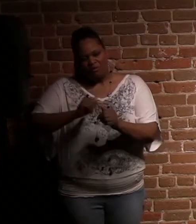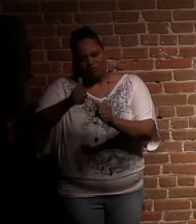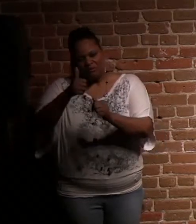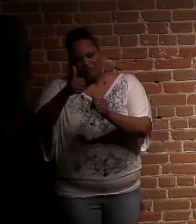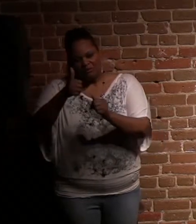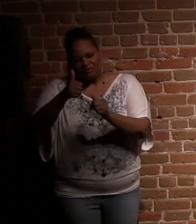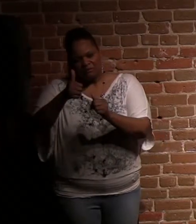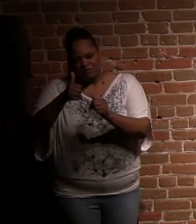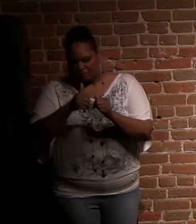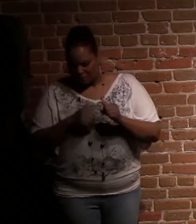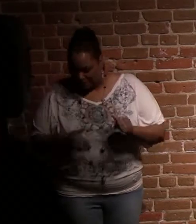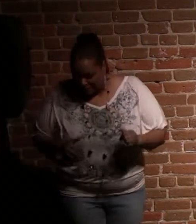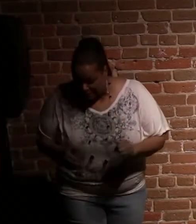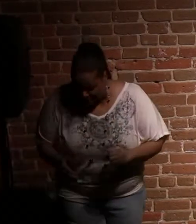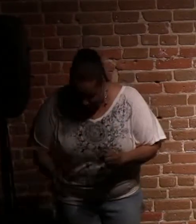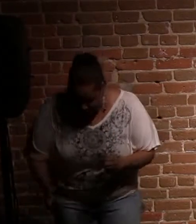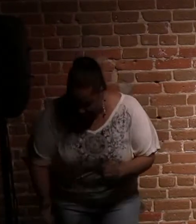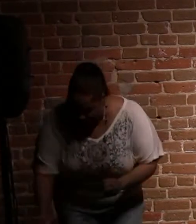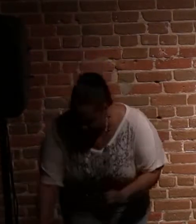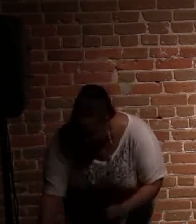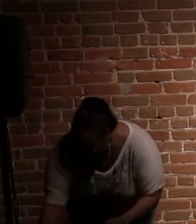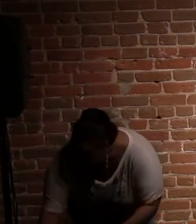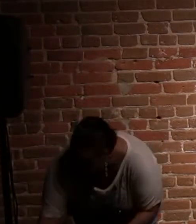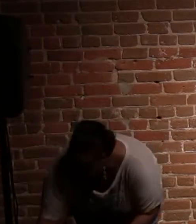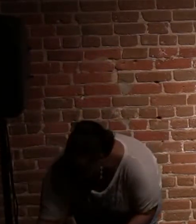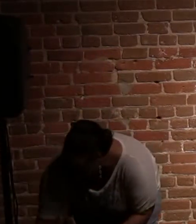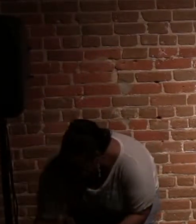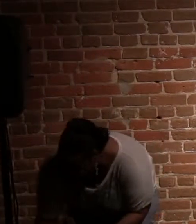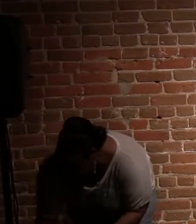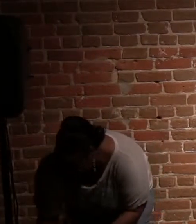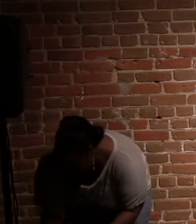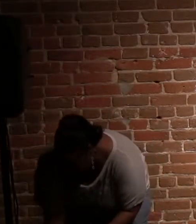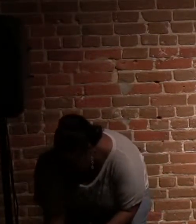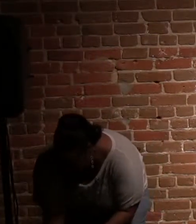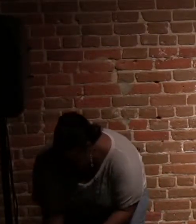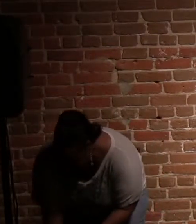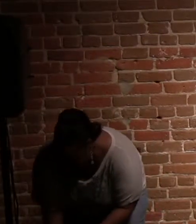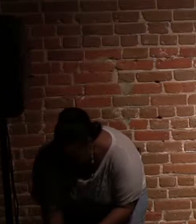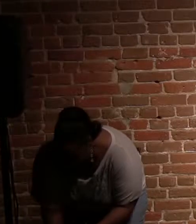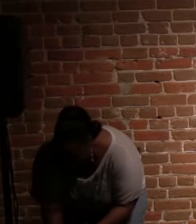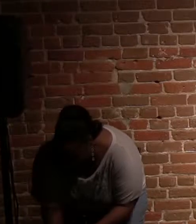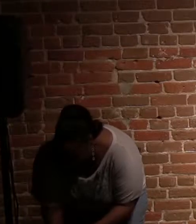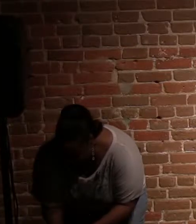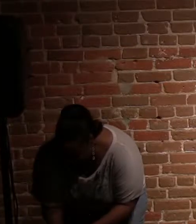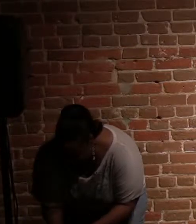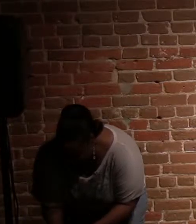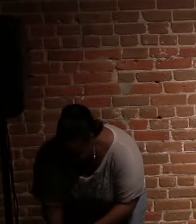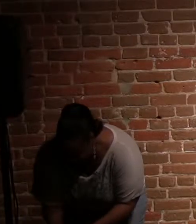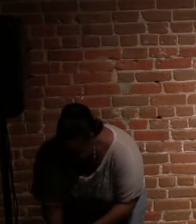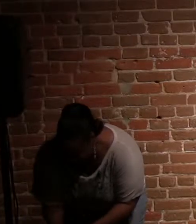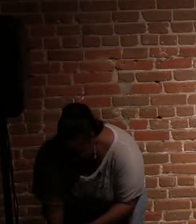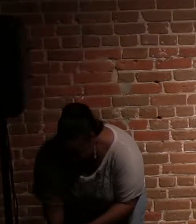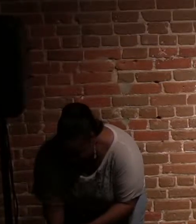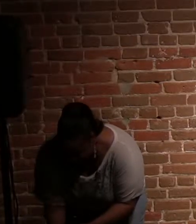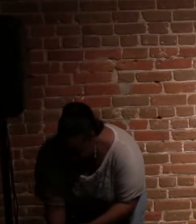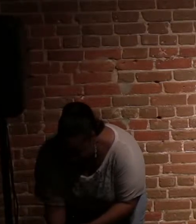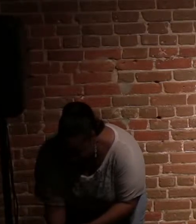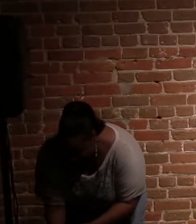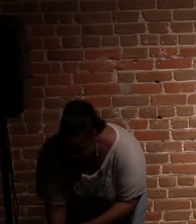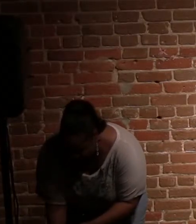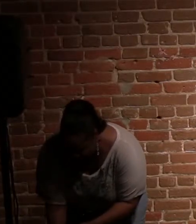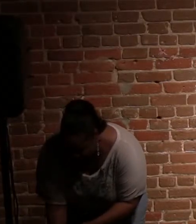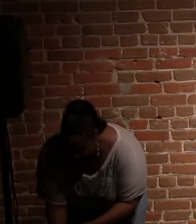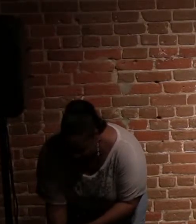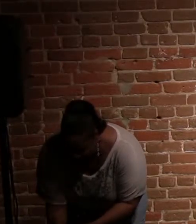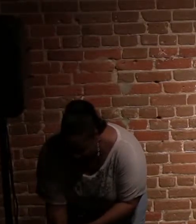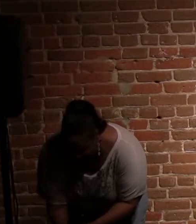I'm on the beach just outside of Helsingborg, Sweden, camping.